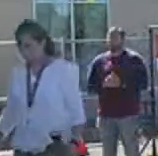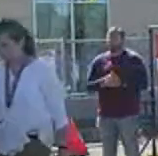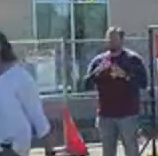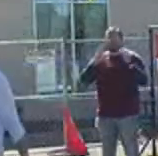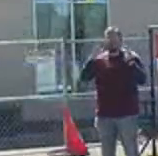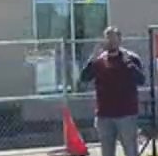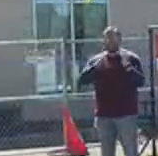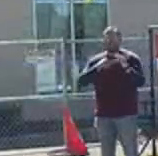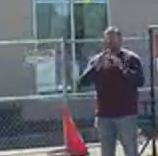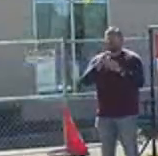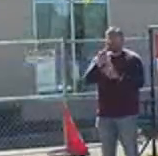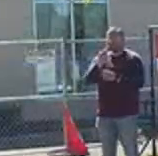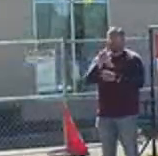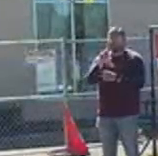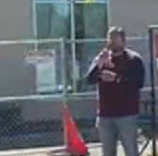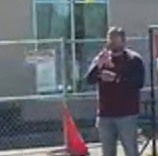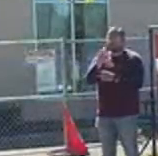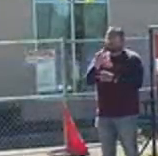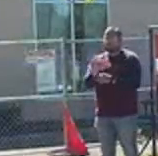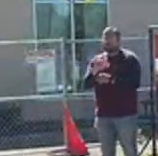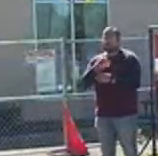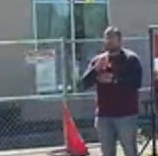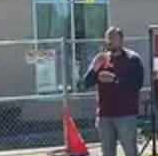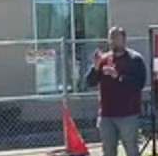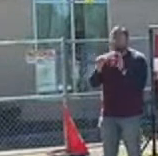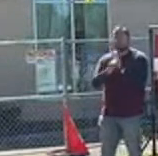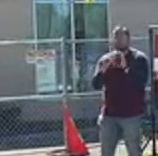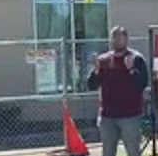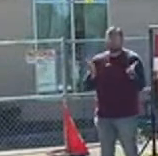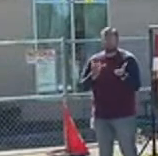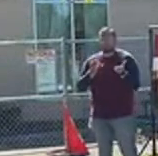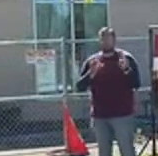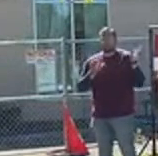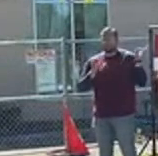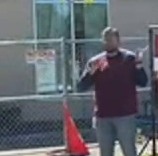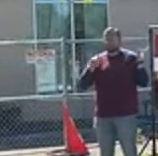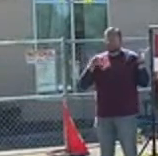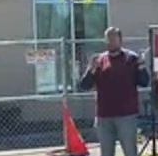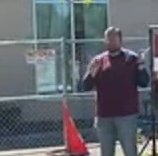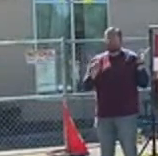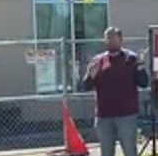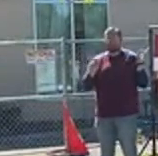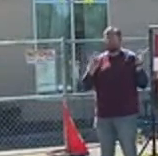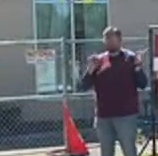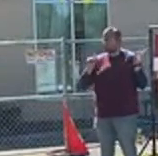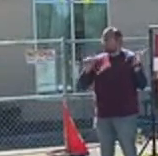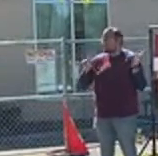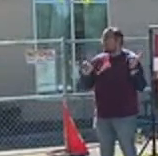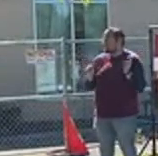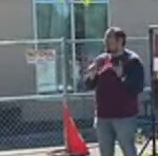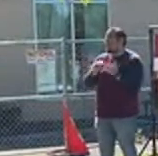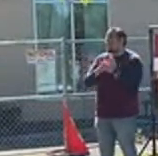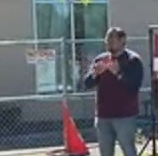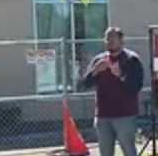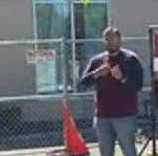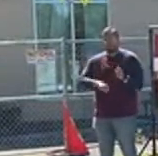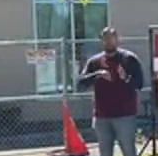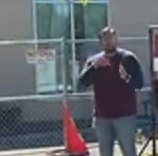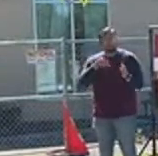Hello, my name is Corelli Bedoya, and I'm a 6th grader here in Stevens. And as a Stevens student, I'm really proud to